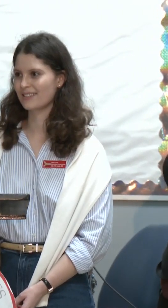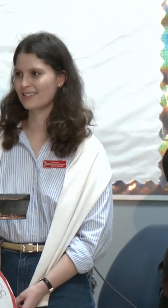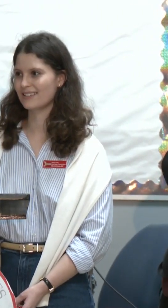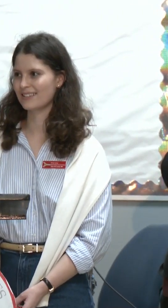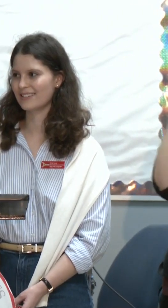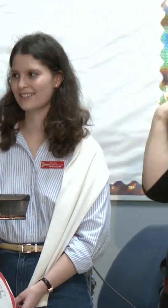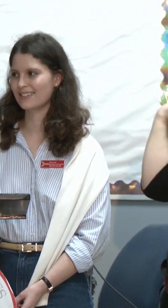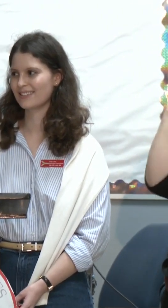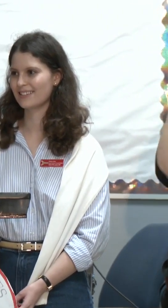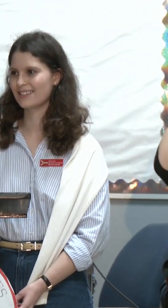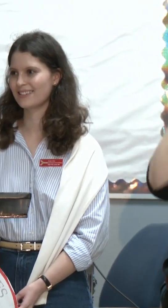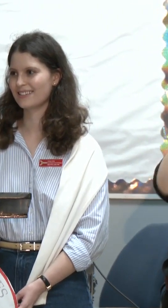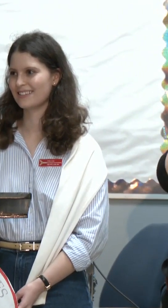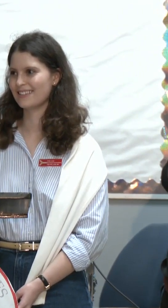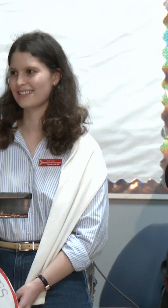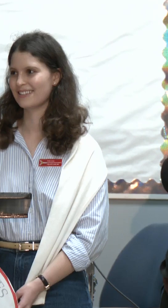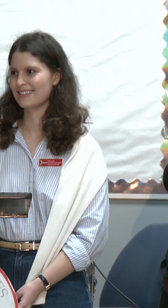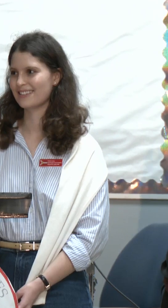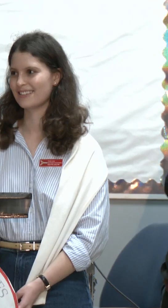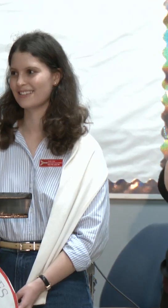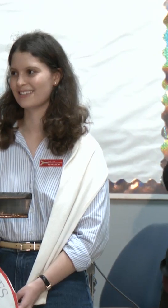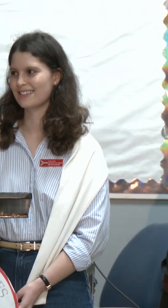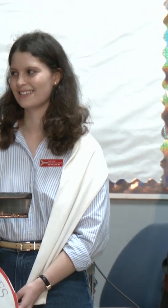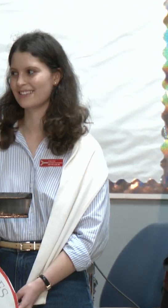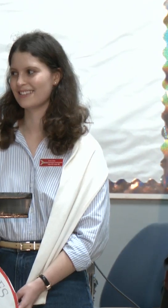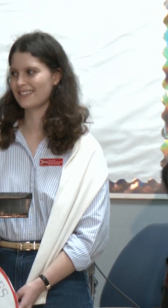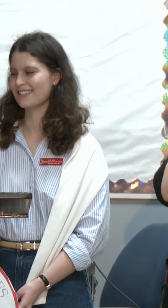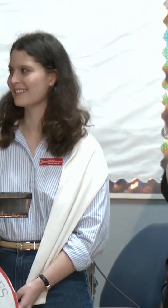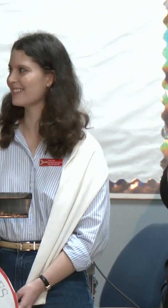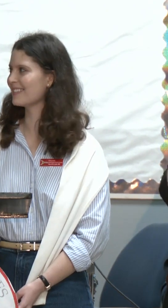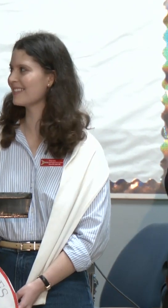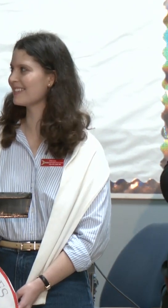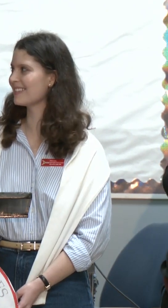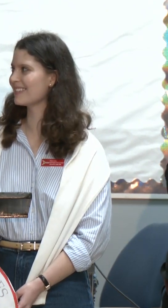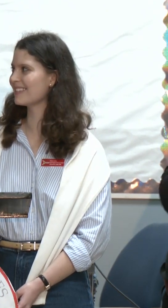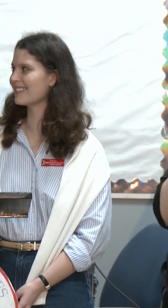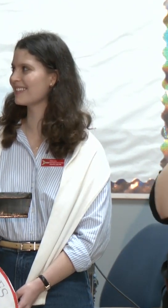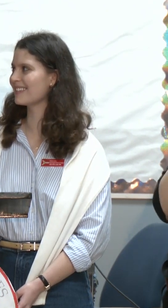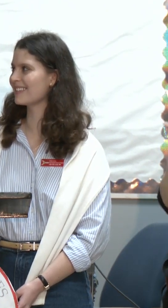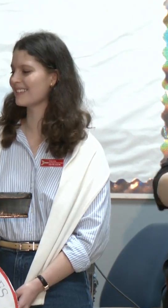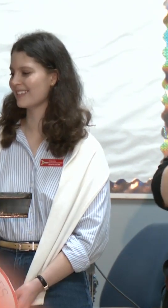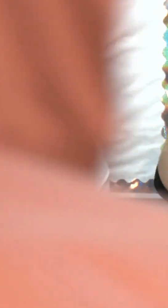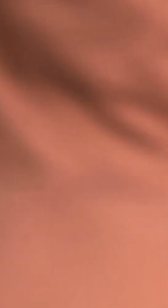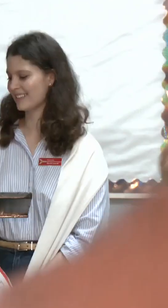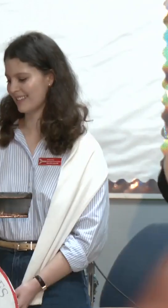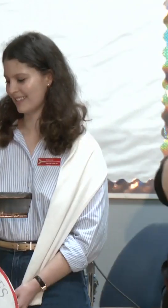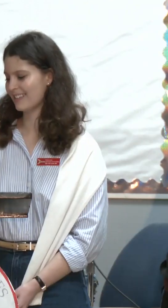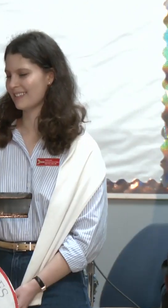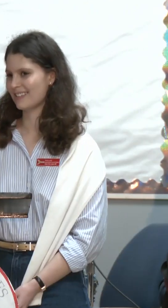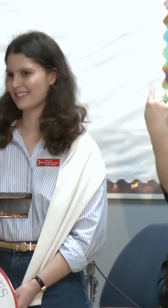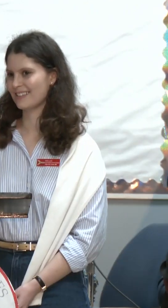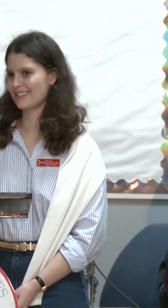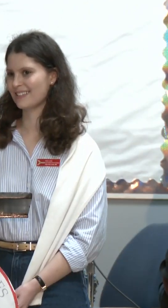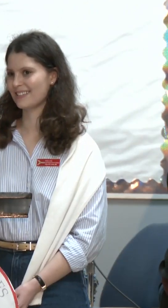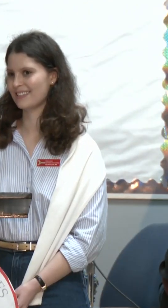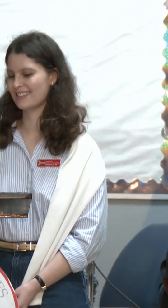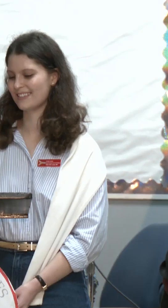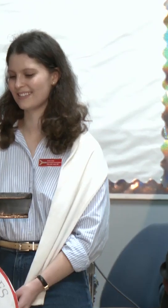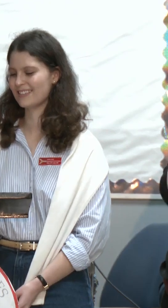Events Committee of Cohort 2 of the Mayor's Youth Cabinet. I am so excited to be here for this informational day, as well